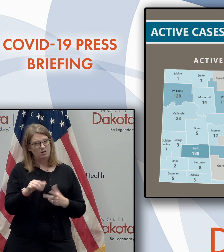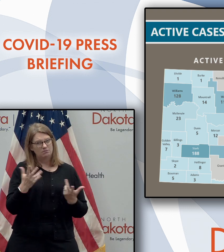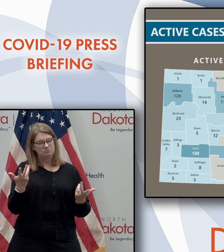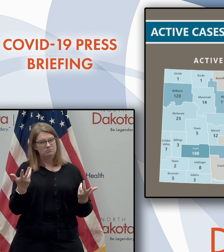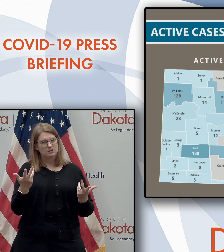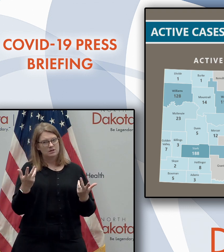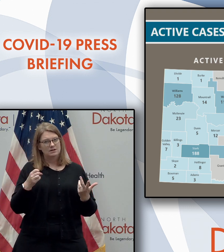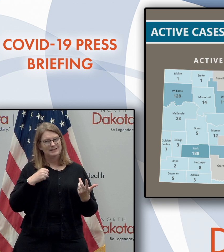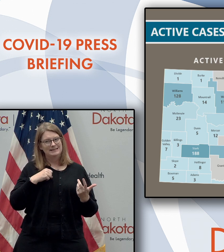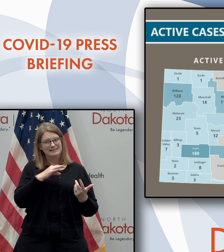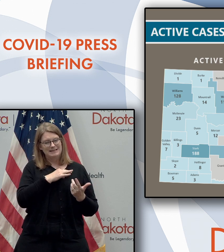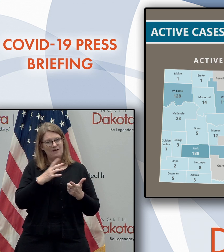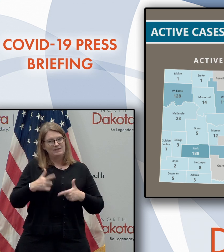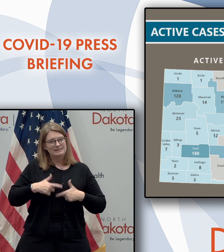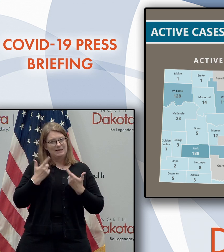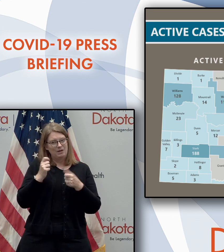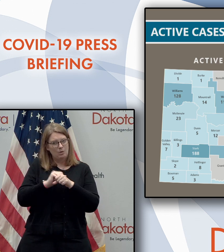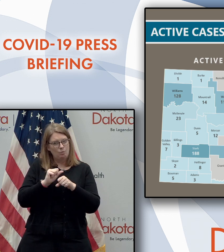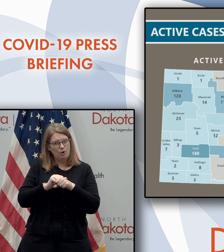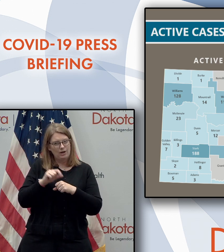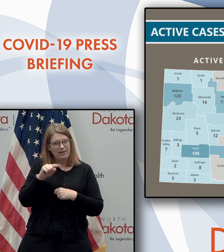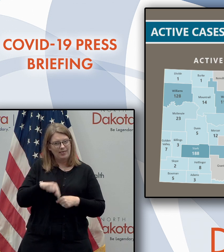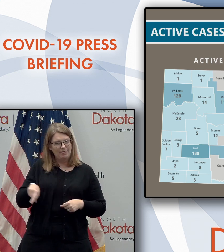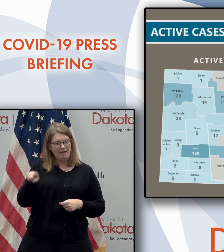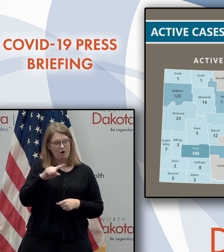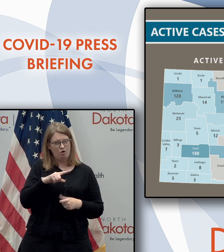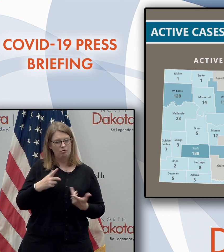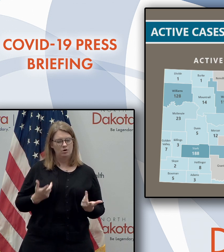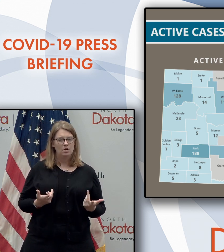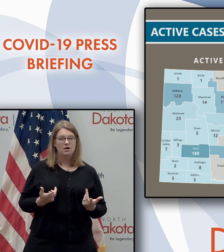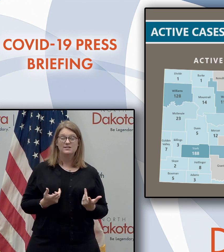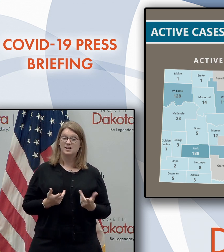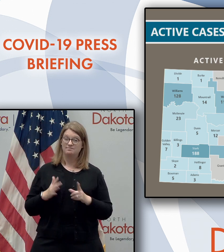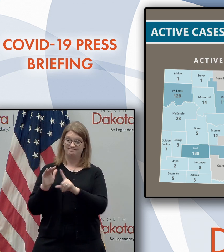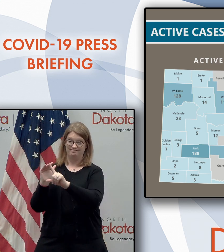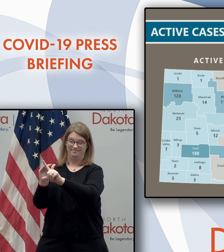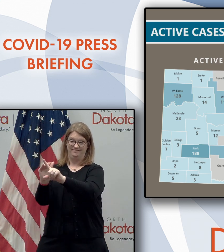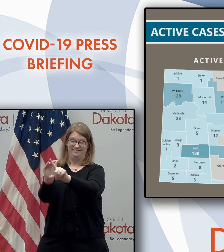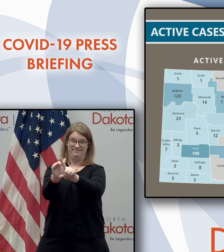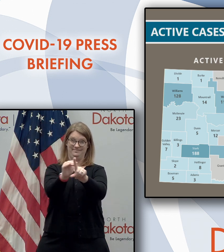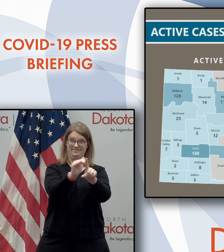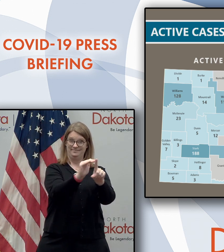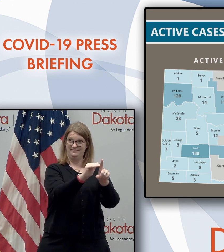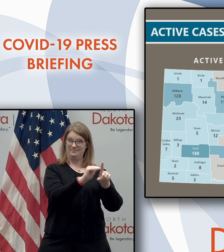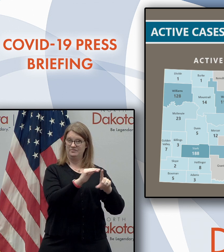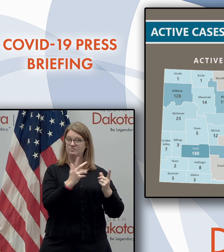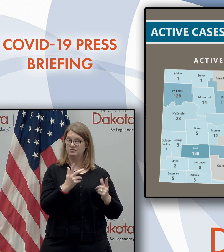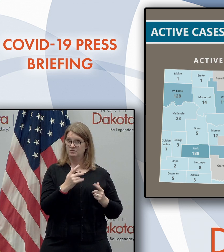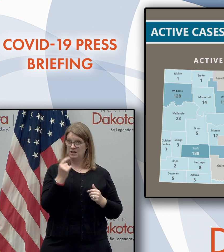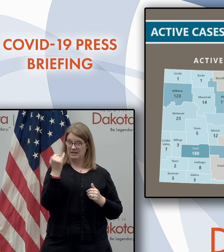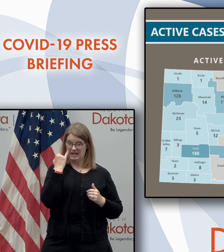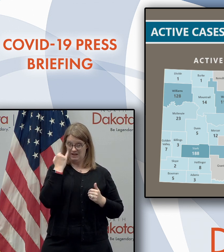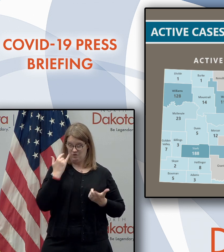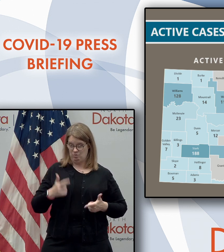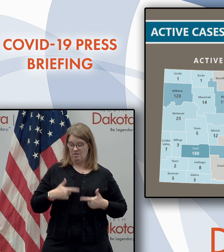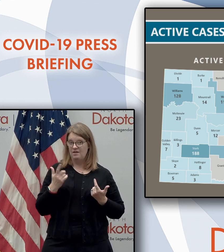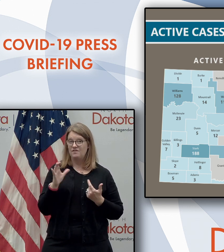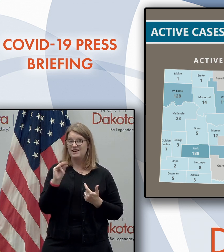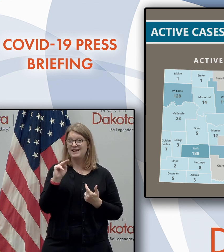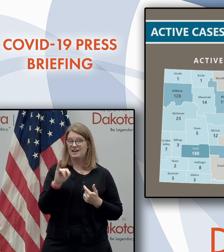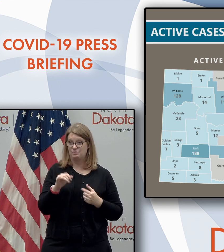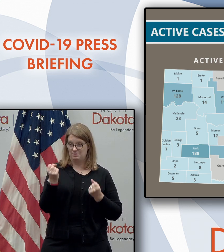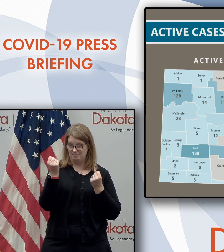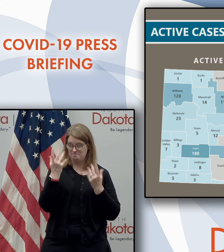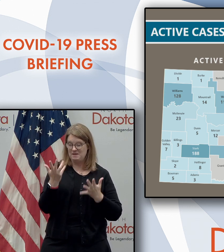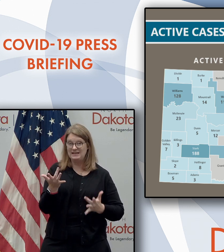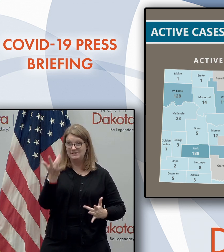the staff is living and working. So again, I want to remind folks that if you're in one of these counties with a higher case count,